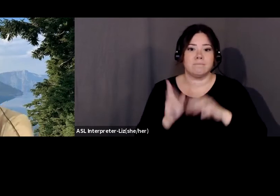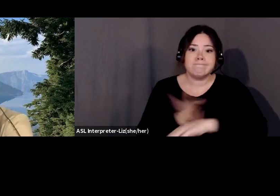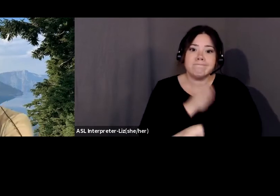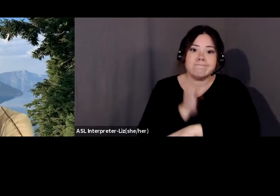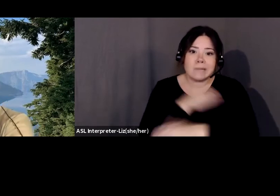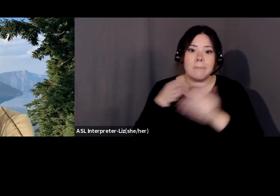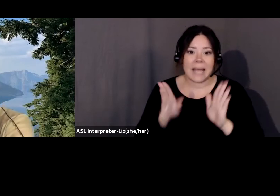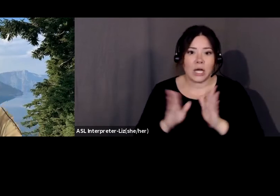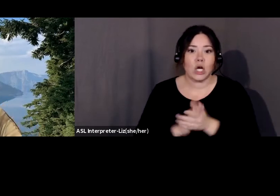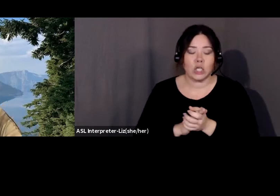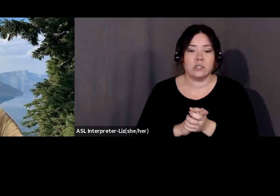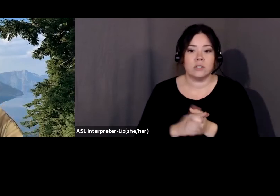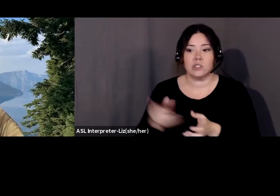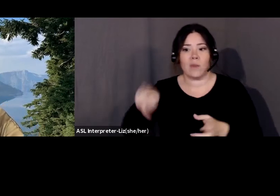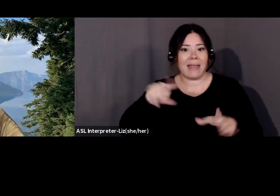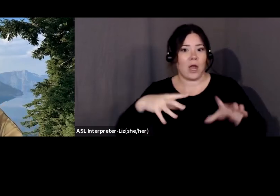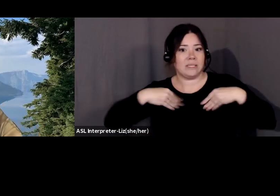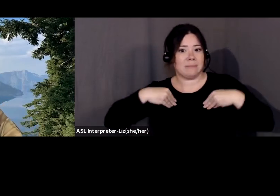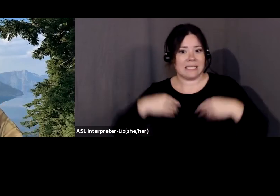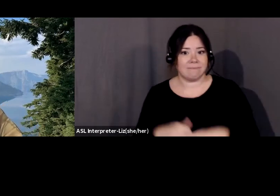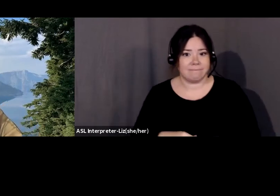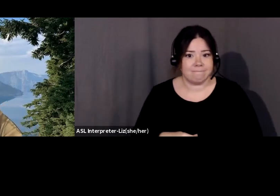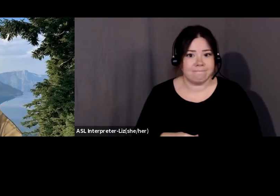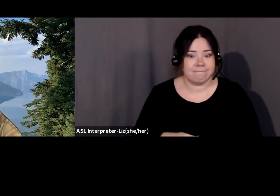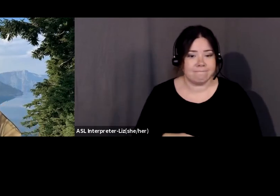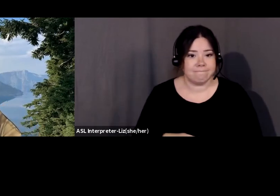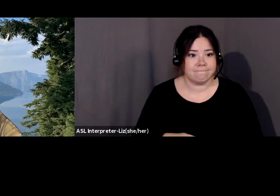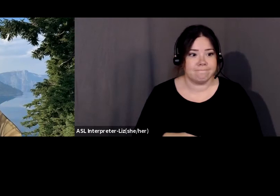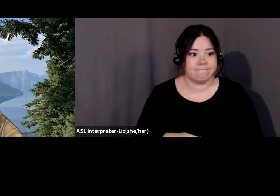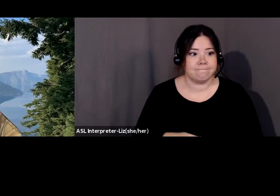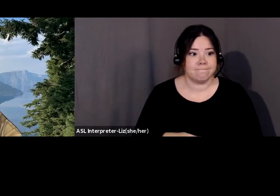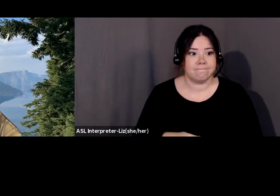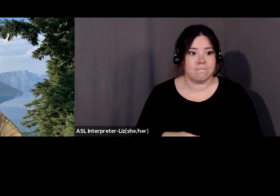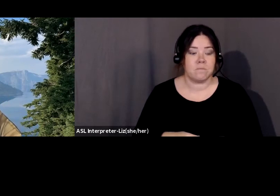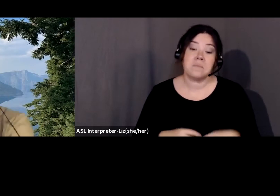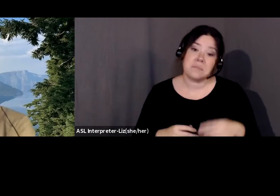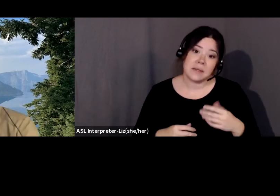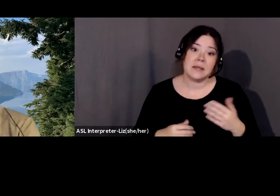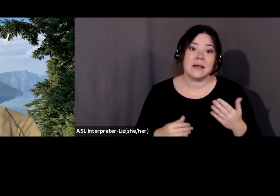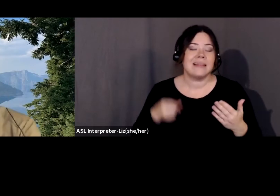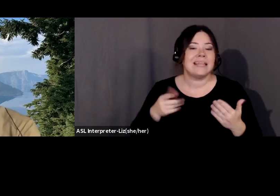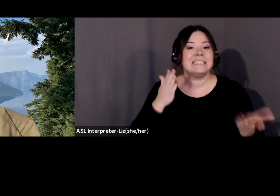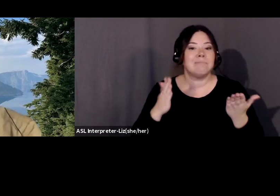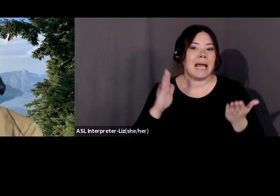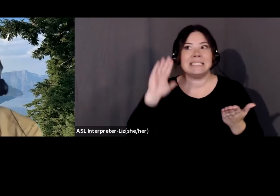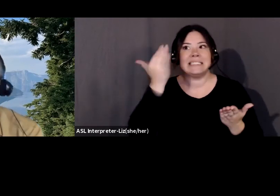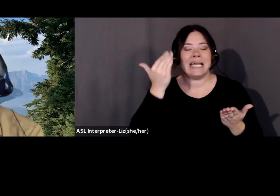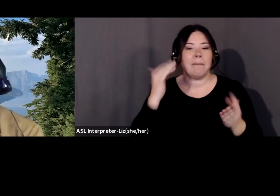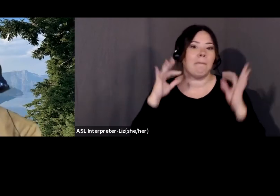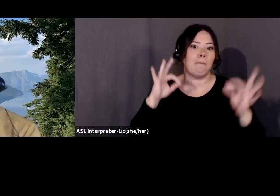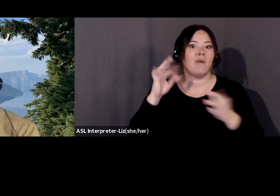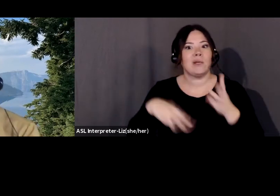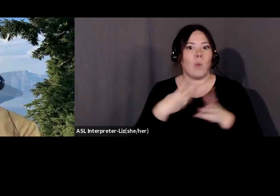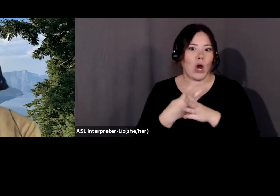they're responsive. Now, I know this might seem a little ideal. And again, I remember back to my challenges. How do